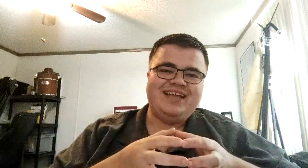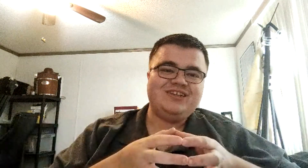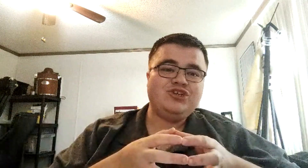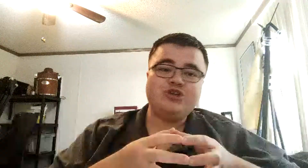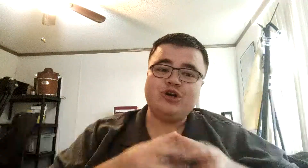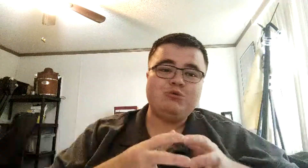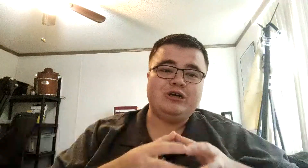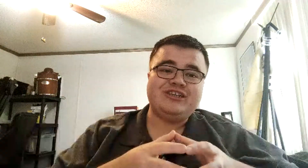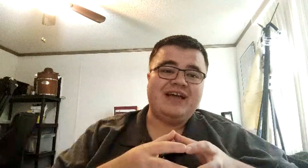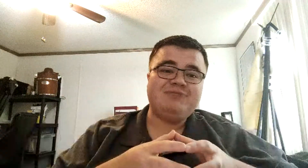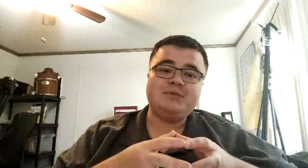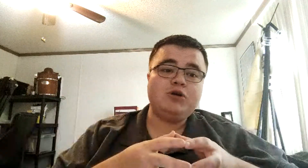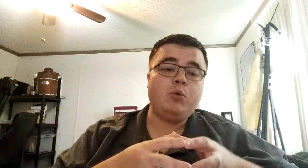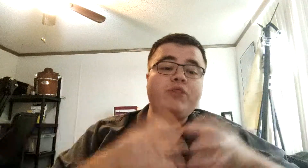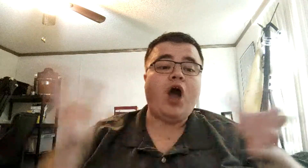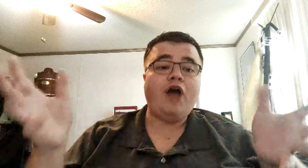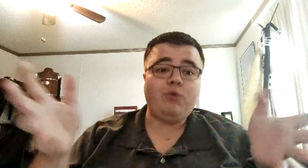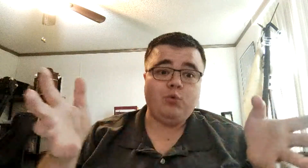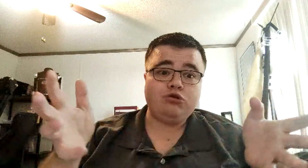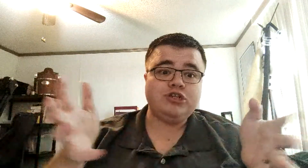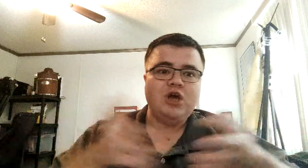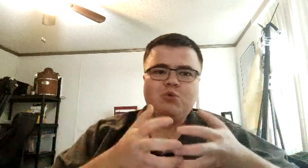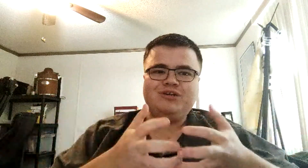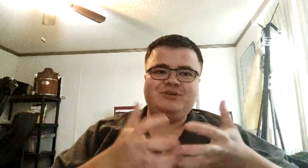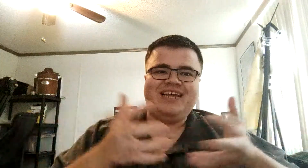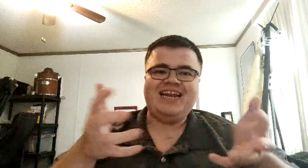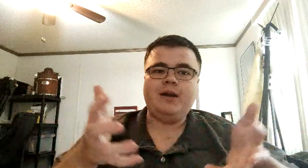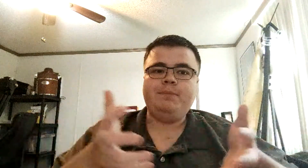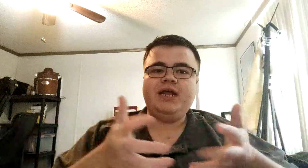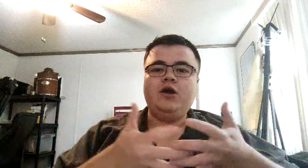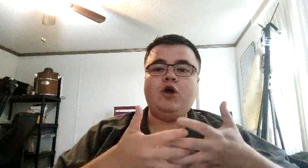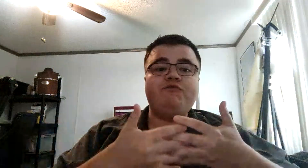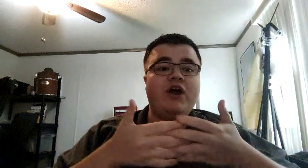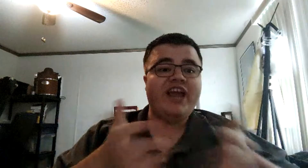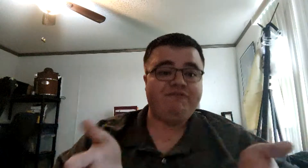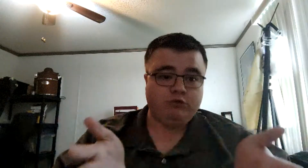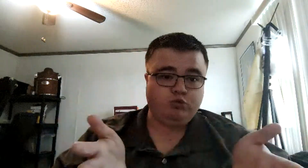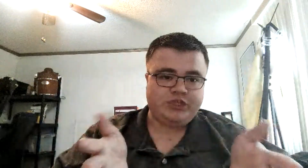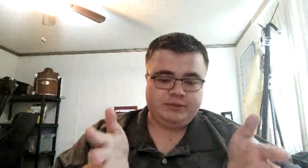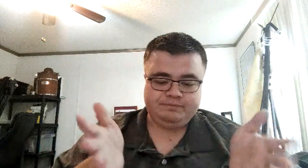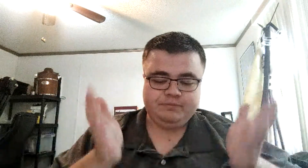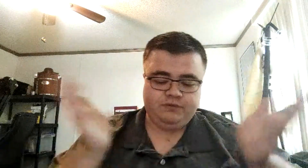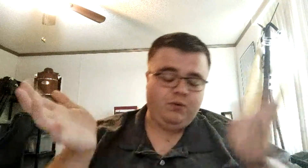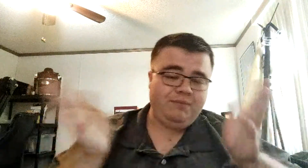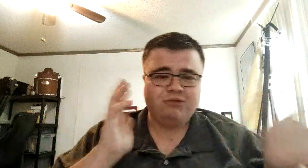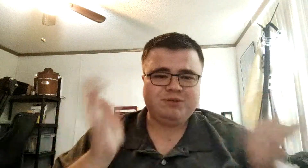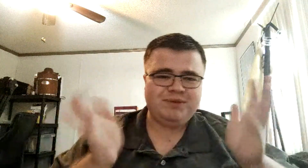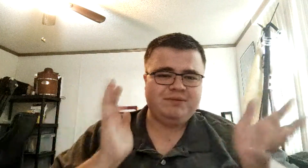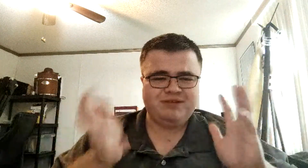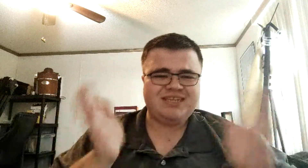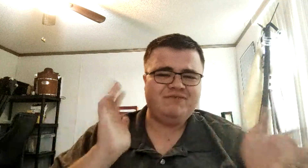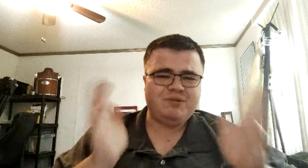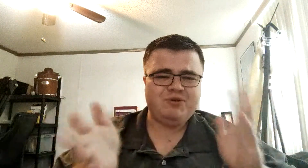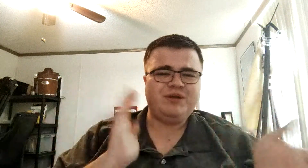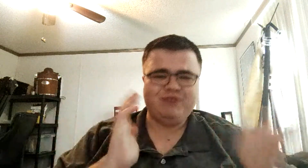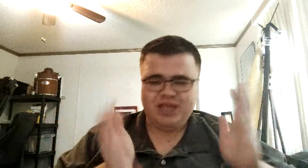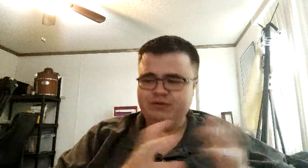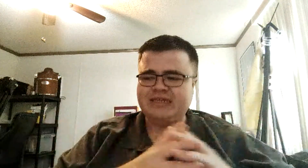the certain words have similar with other words, which are getting up again very confusing for most people, most of the community. Really agrees